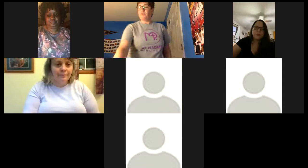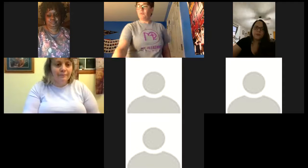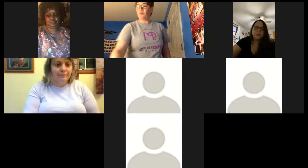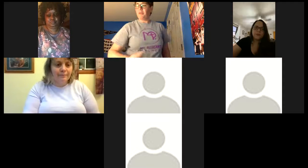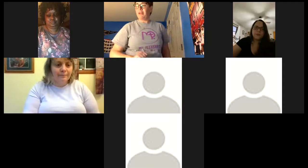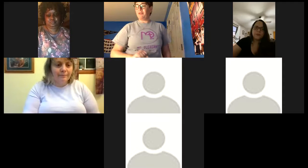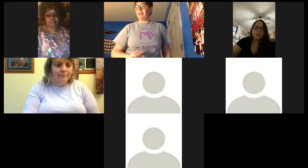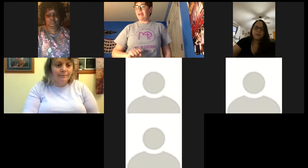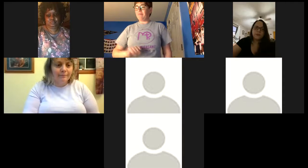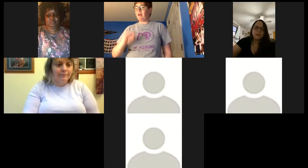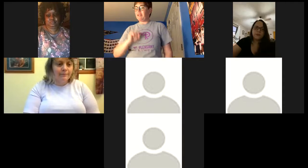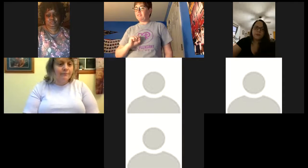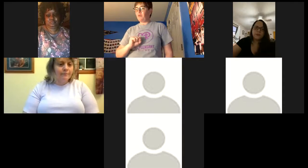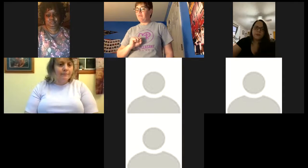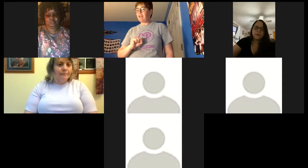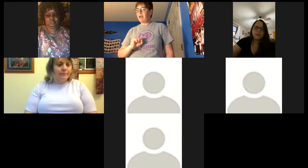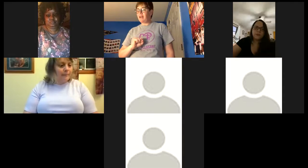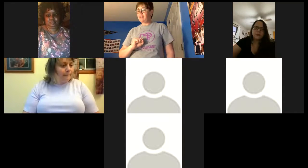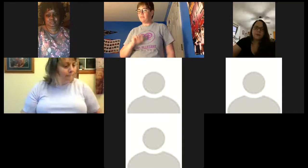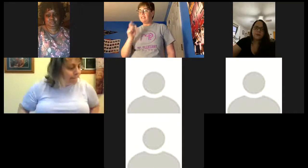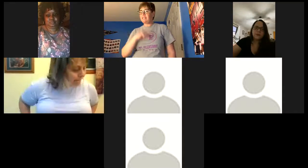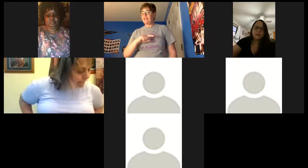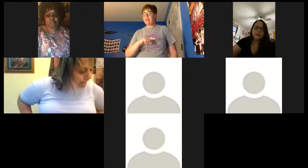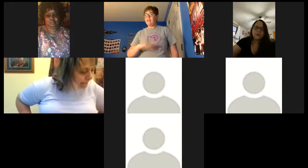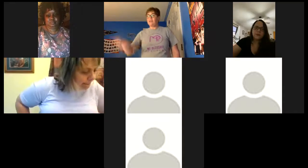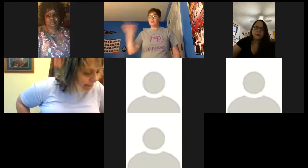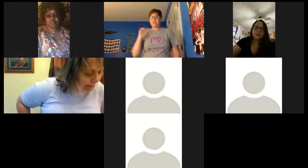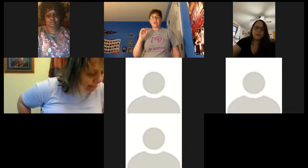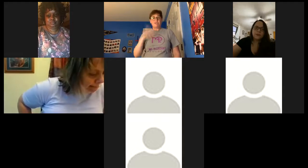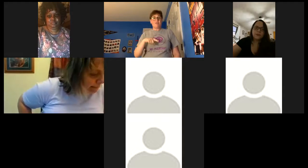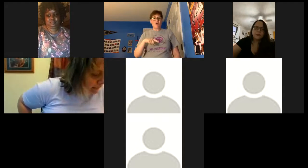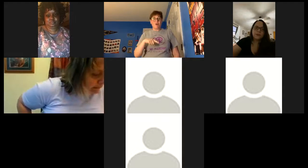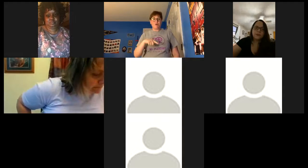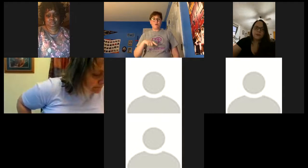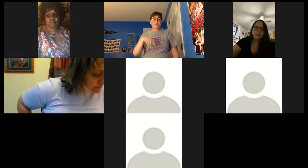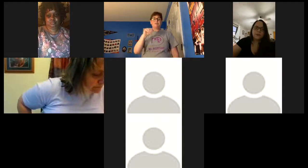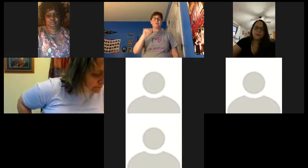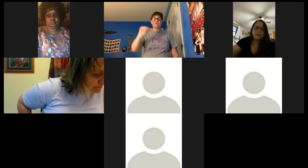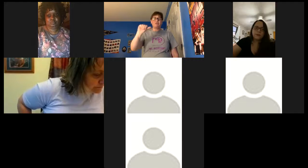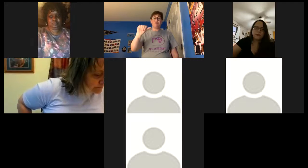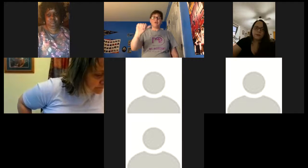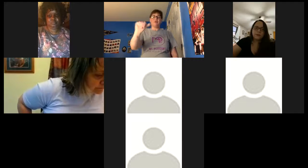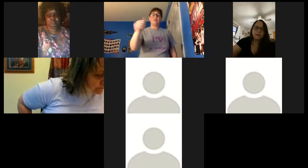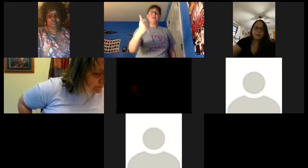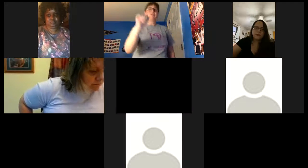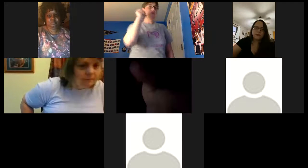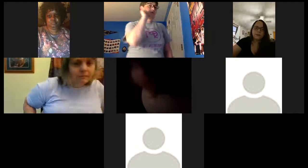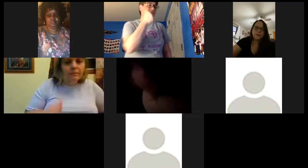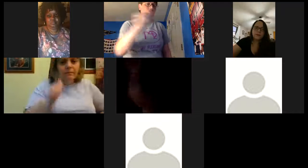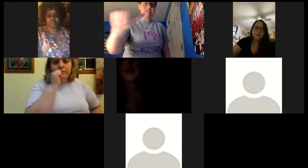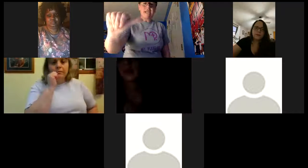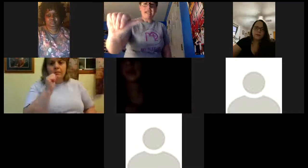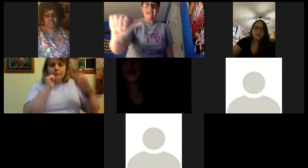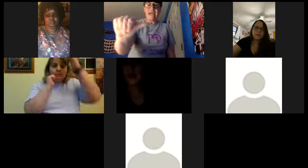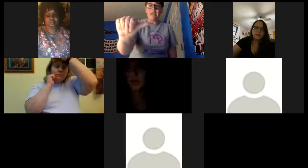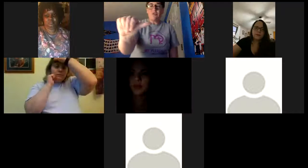so we'll plan on doing that. All right, so we did today, so we've got tomorrow. So tomorrow. So you're